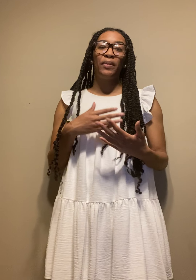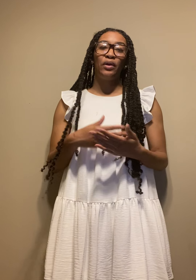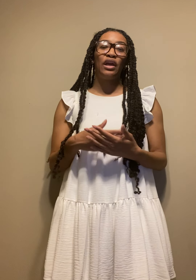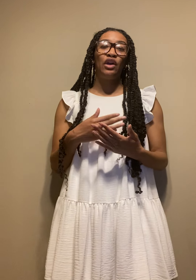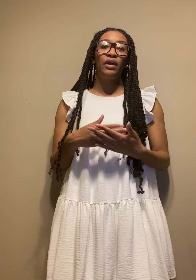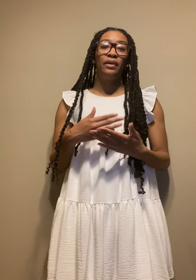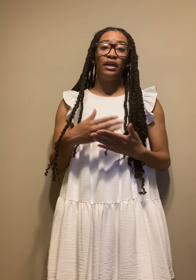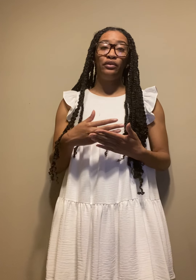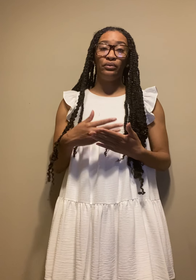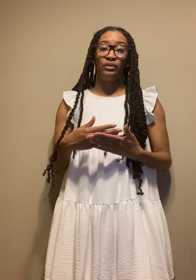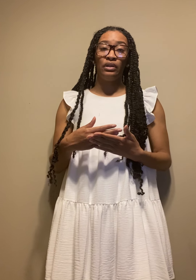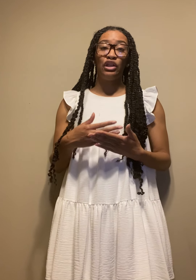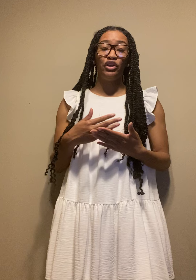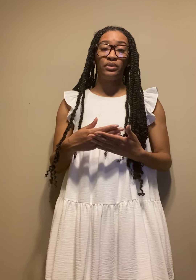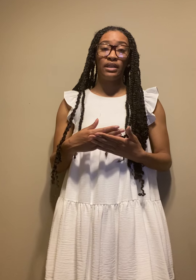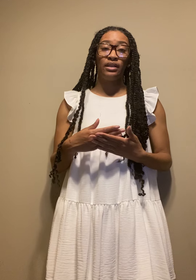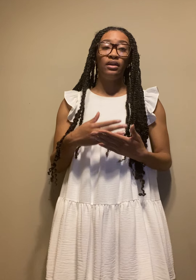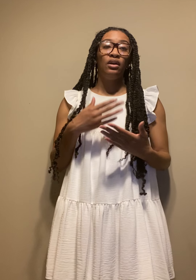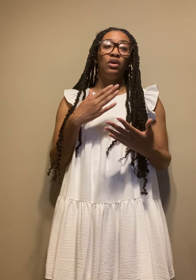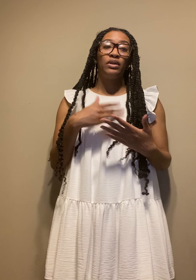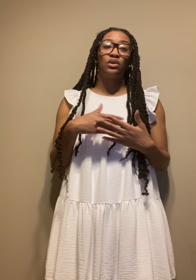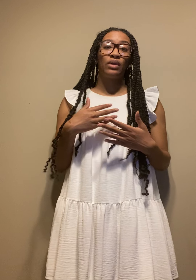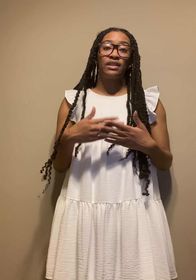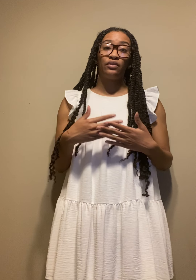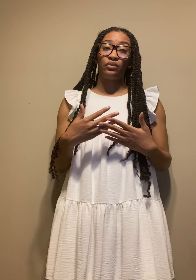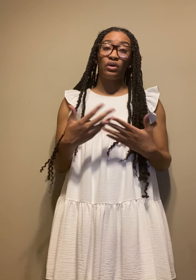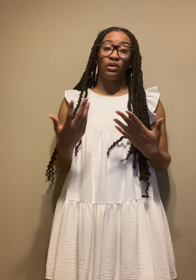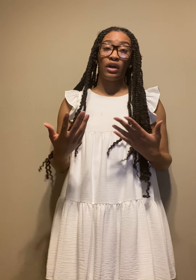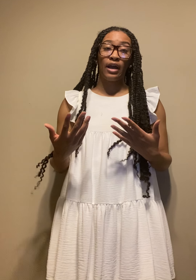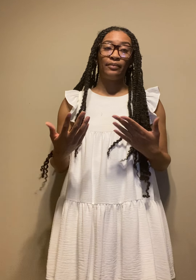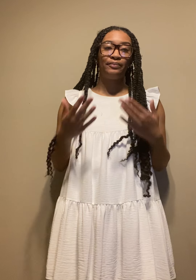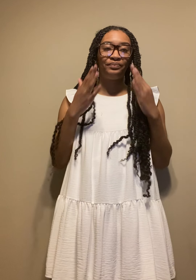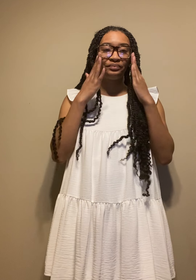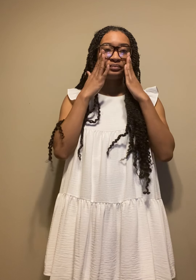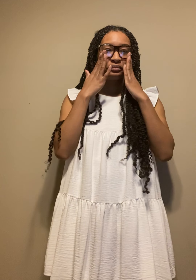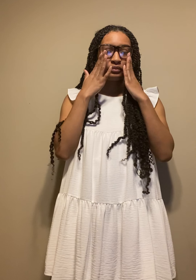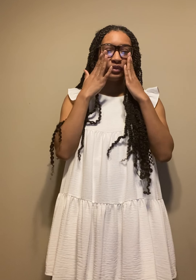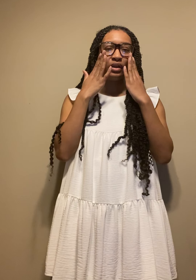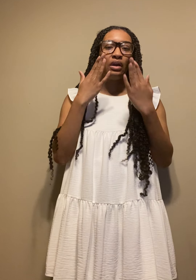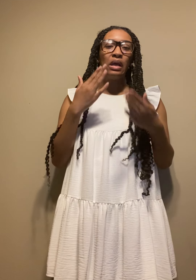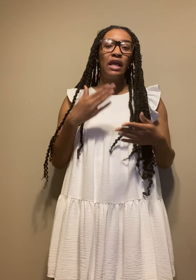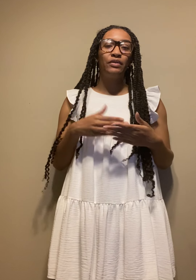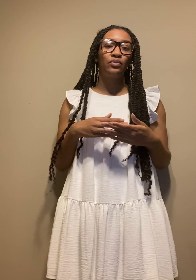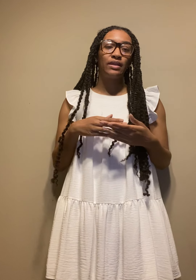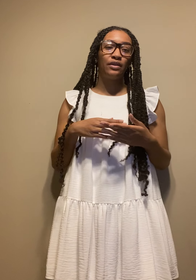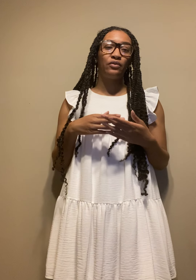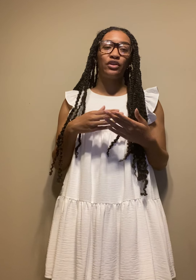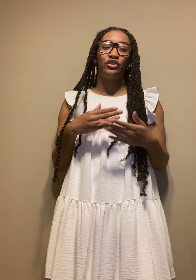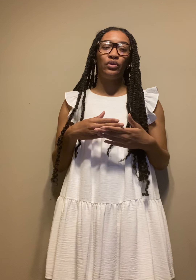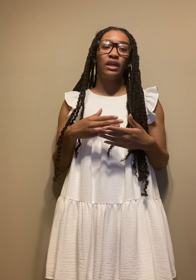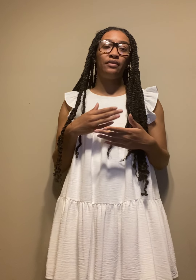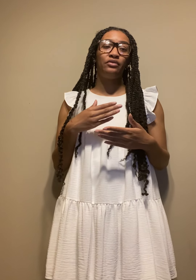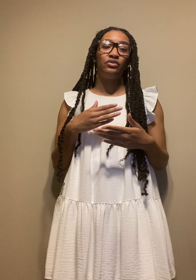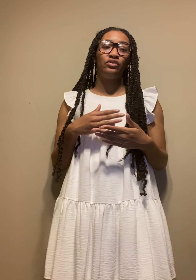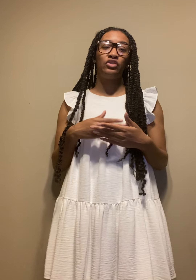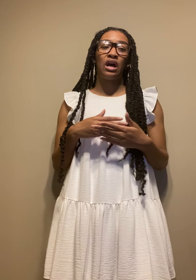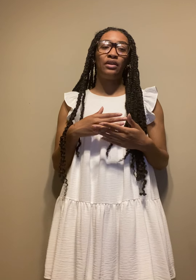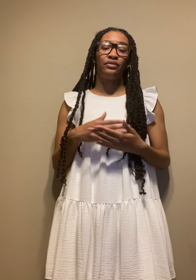Huey P. Newton was arrested for a crime. he was arrested for the shooting of John